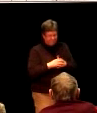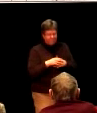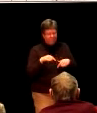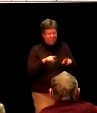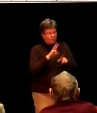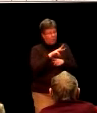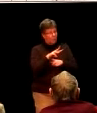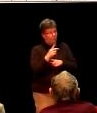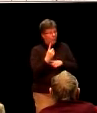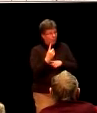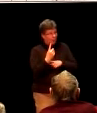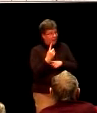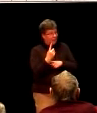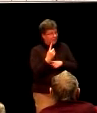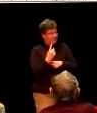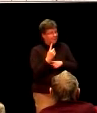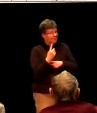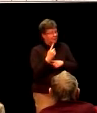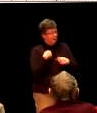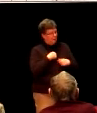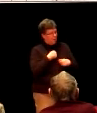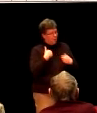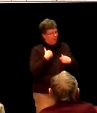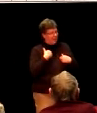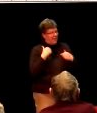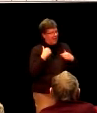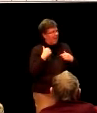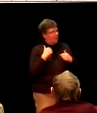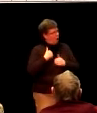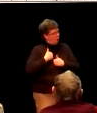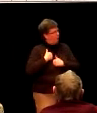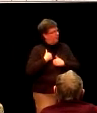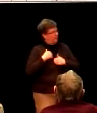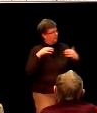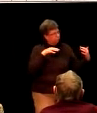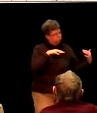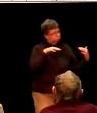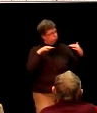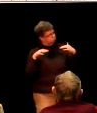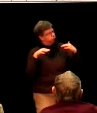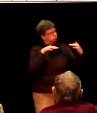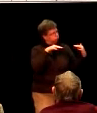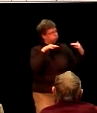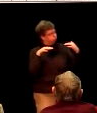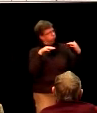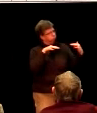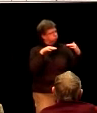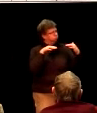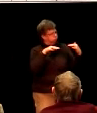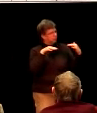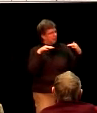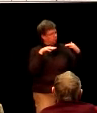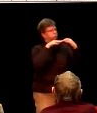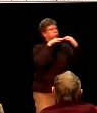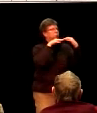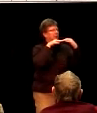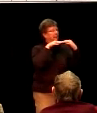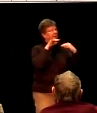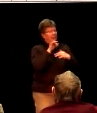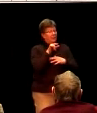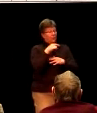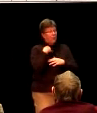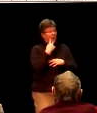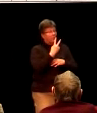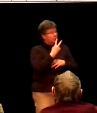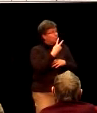During World War I, we had advancing armies that would collide along fronts. And if you have